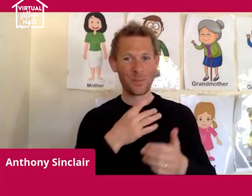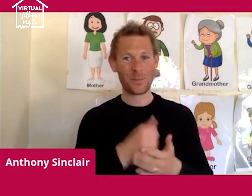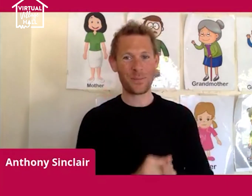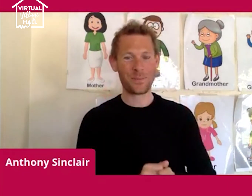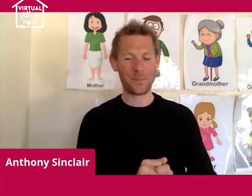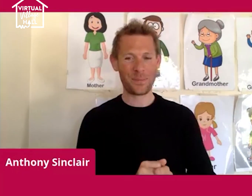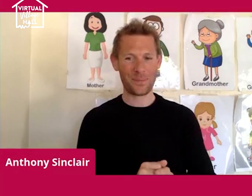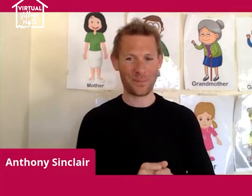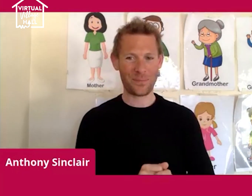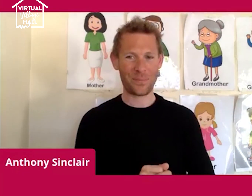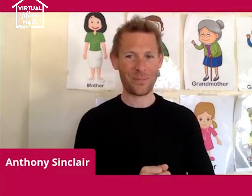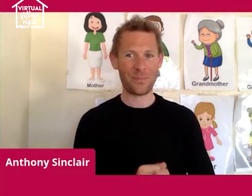Okay.